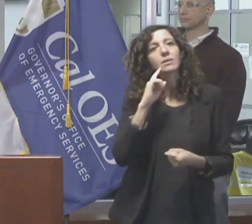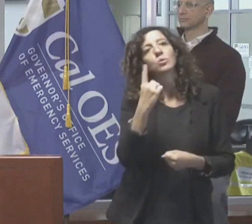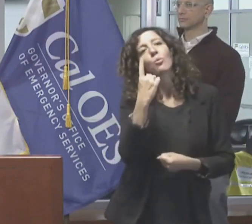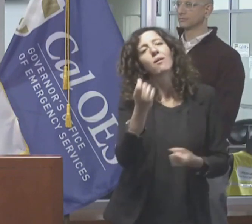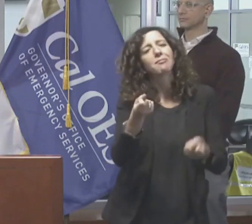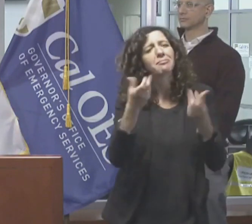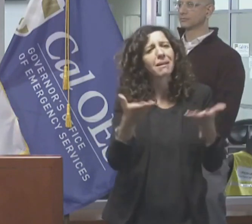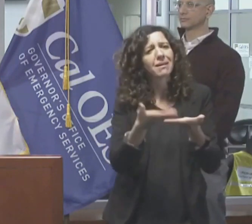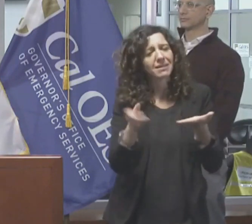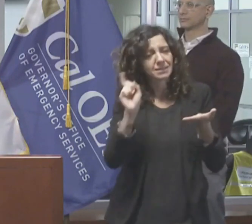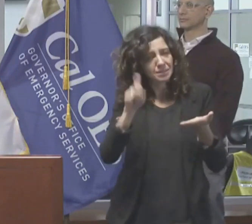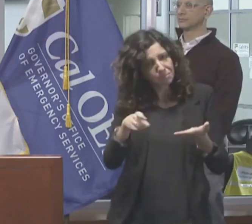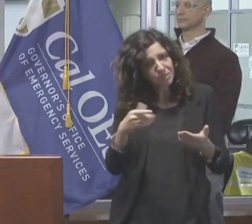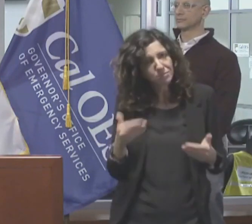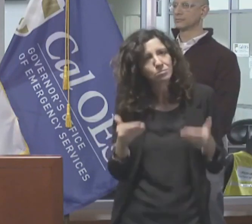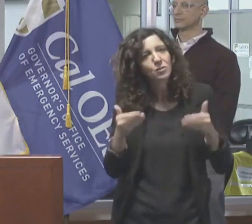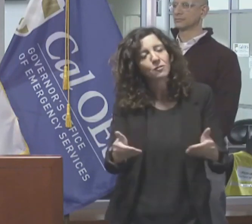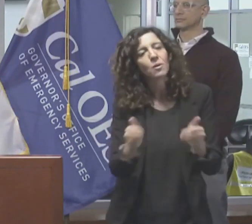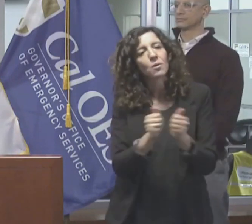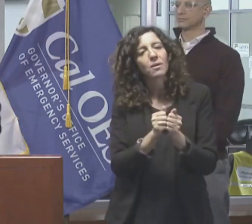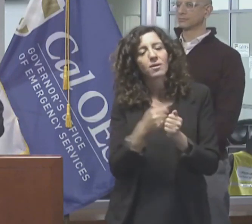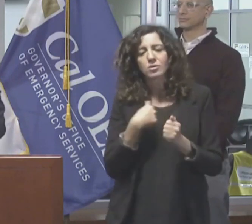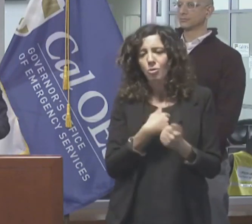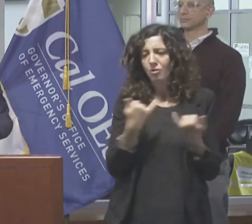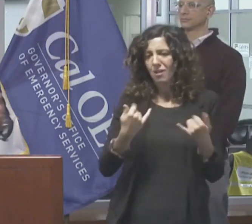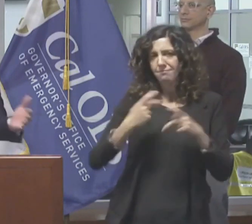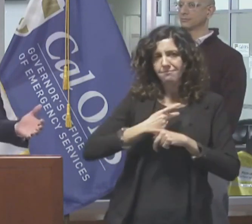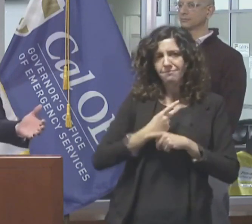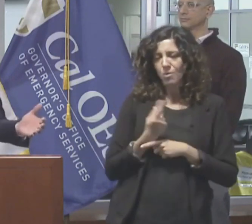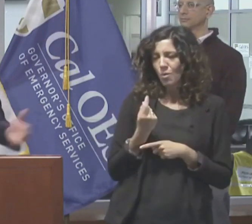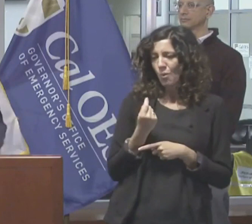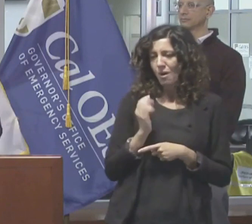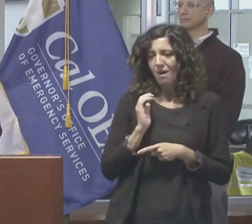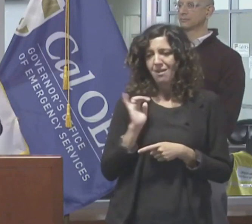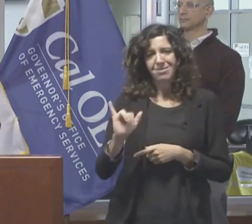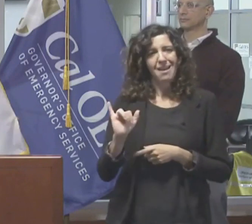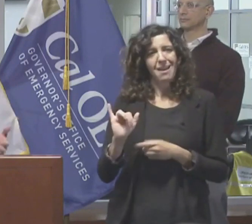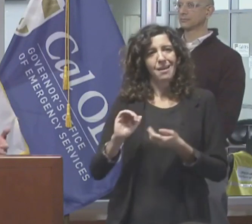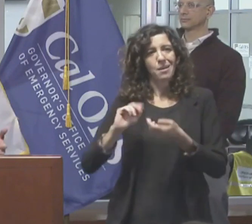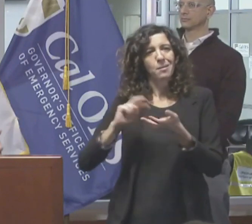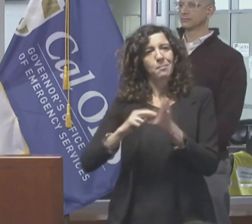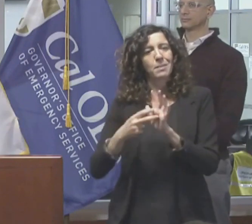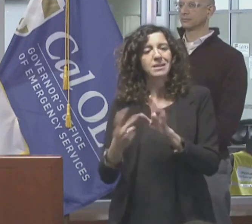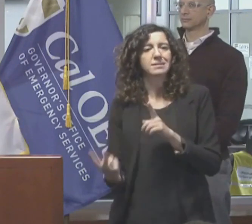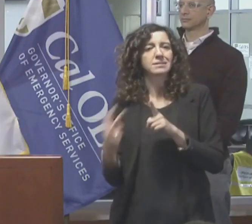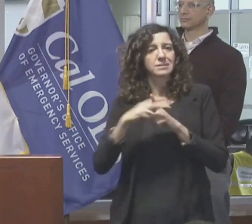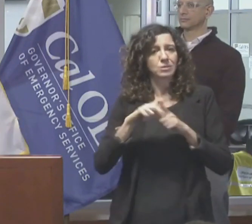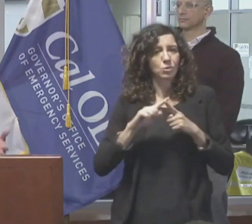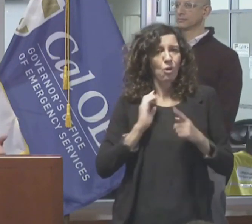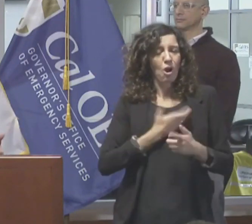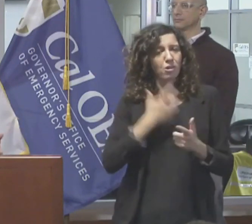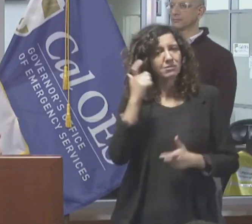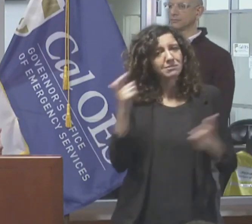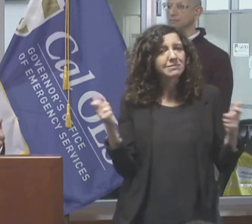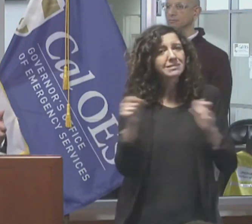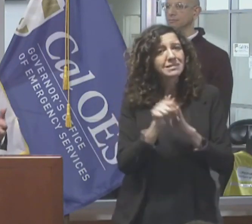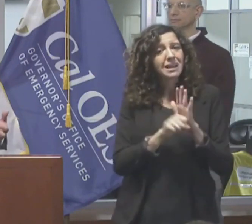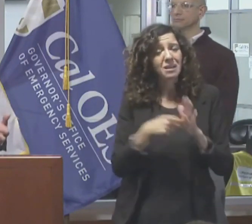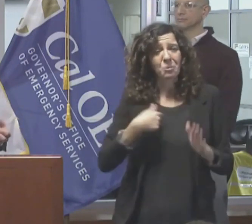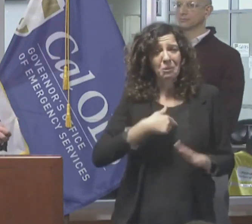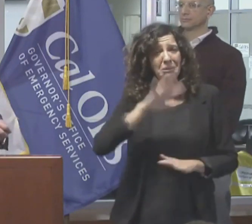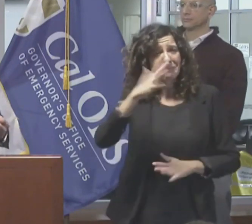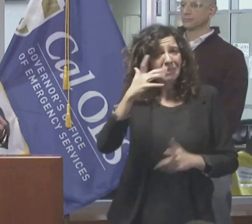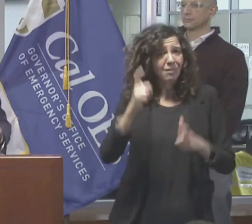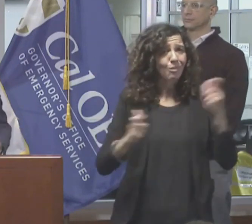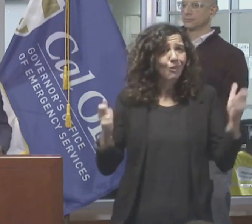that needs to occur. So we are processing what that means in a state as large as ours. Remember, fifth largest economy in the world, 40 million people.